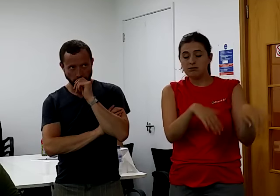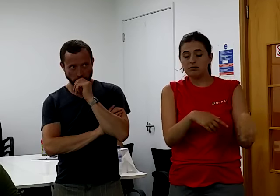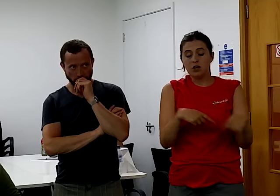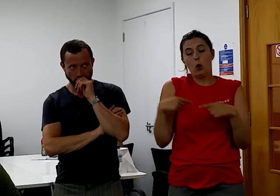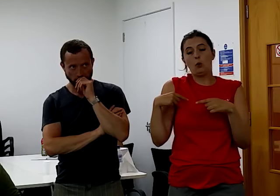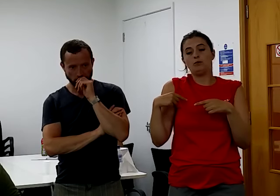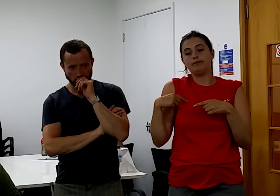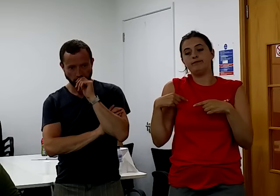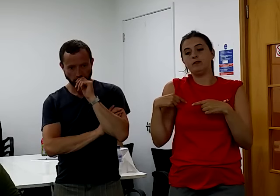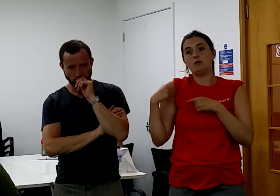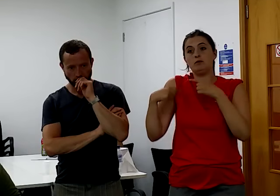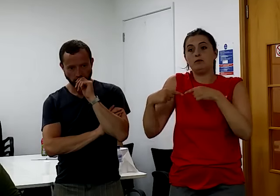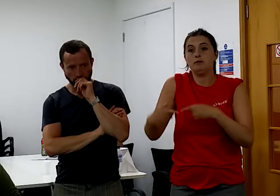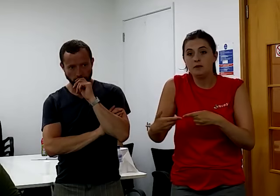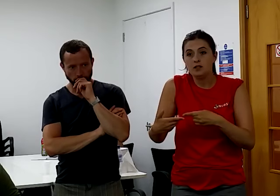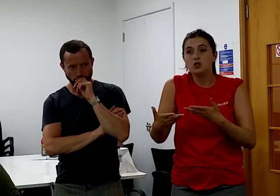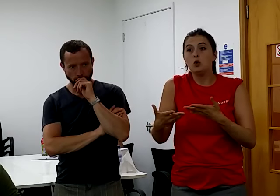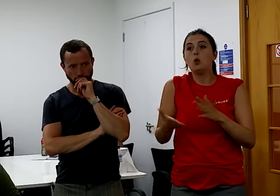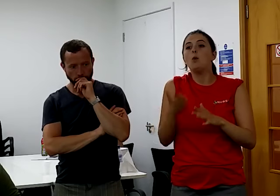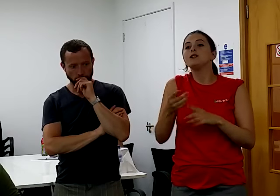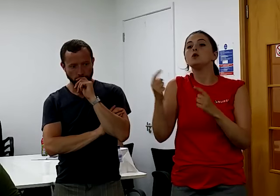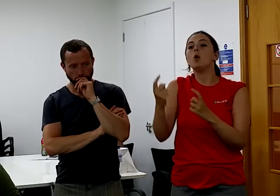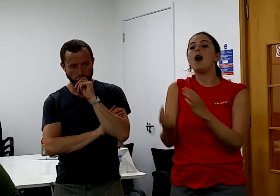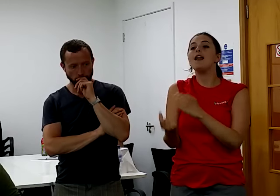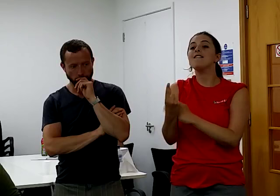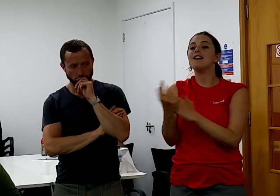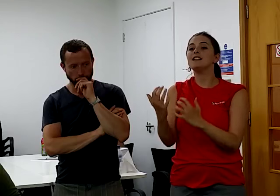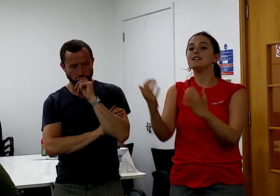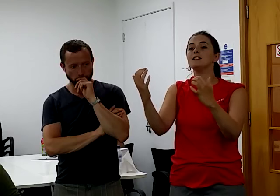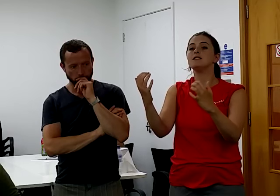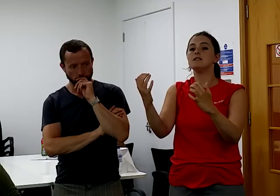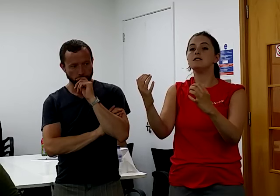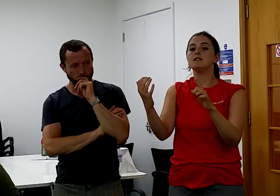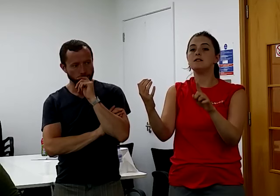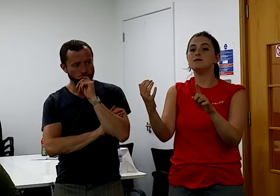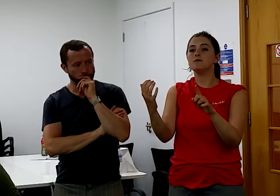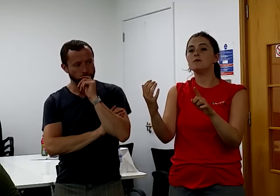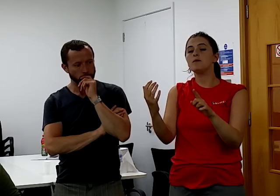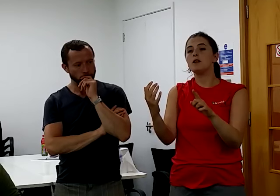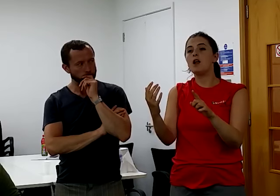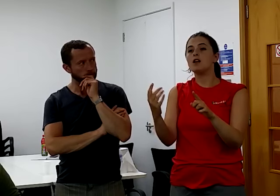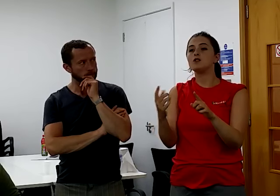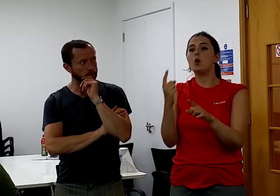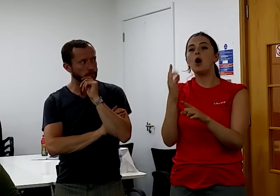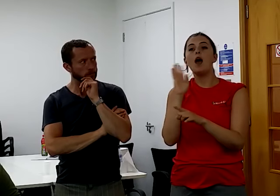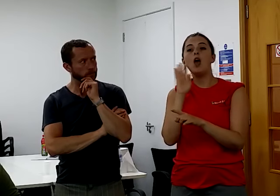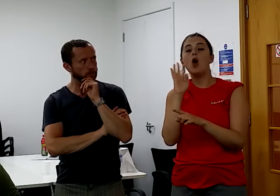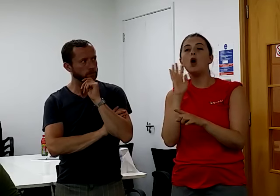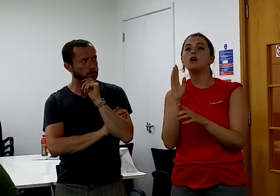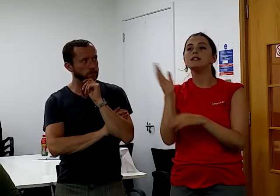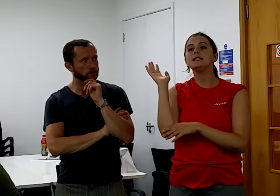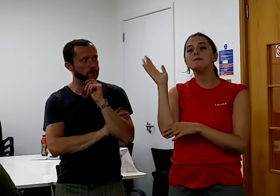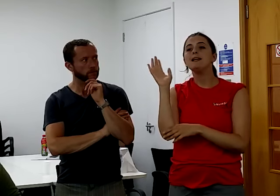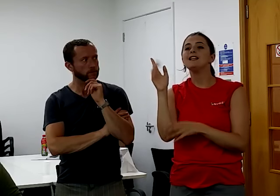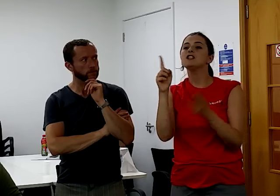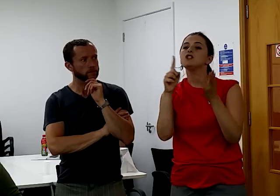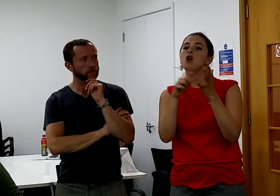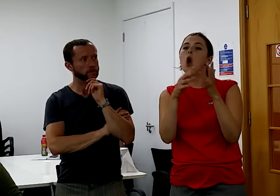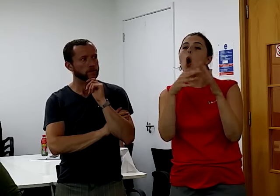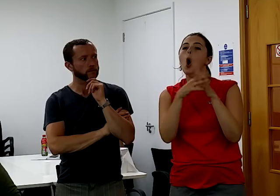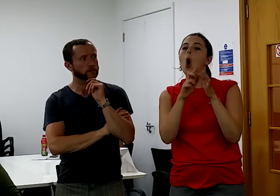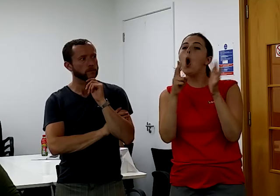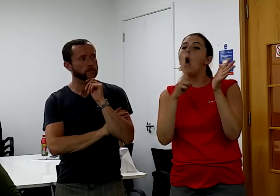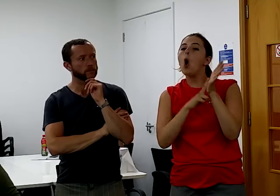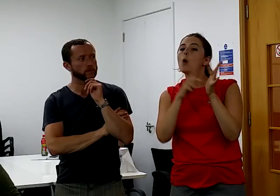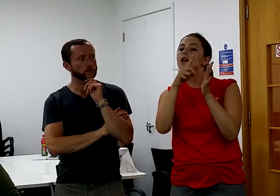Fast forward to the event I went to where I heard quite a few great speakers speak, including Owen Jones, and I make that distinction very carefully. Owen